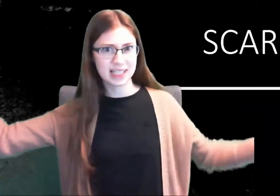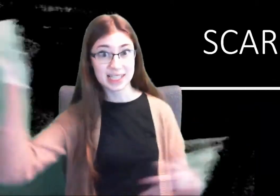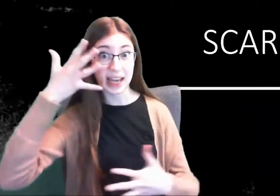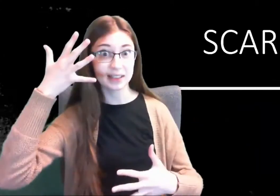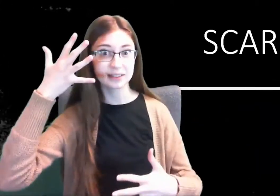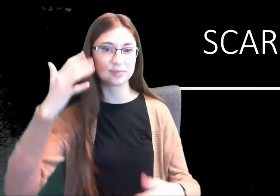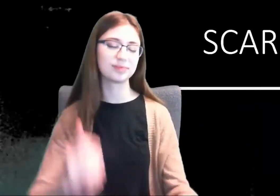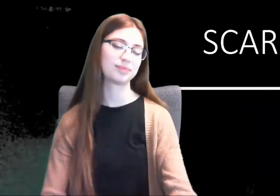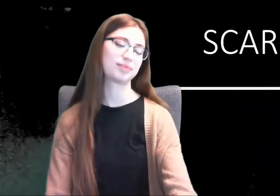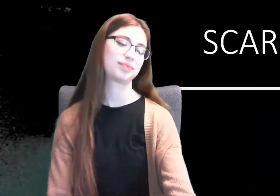Scare.